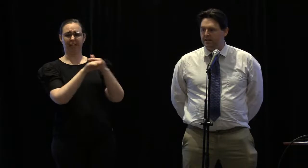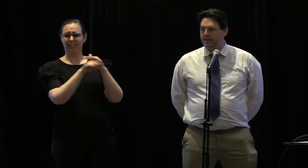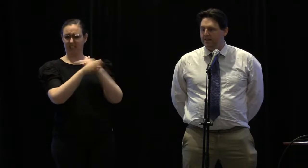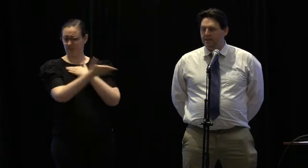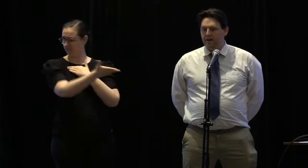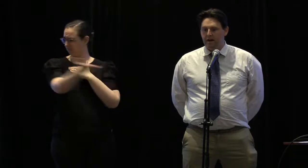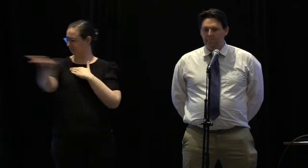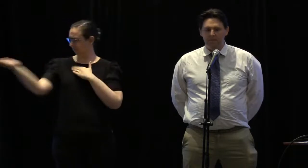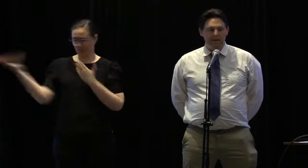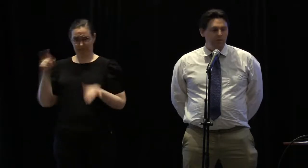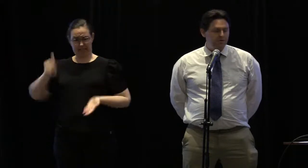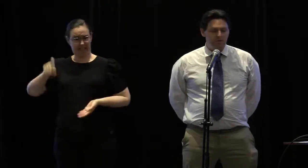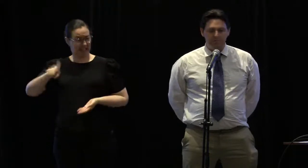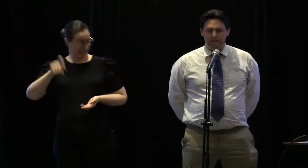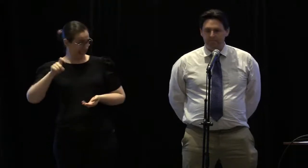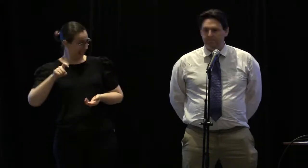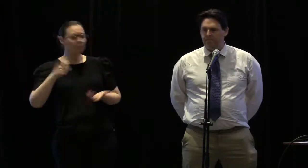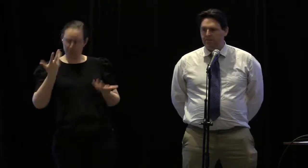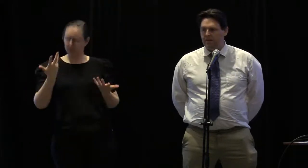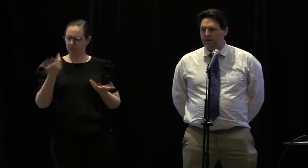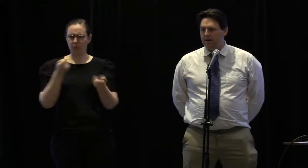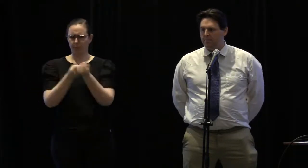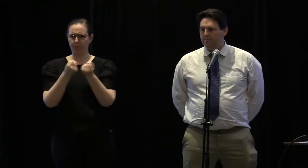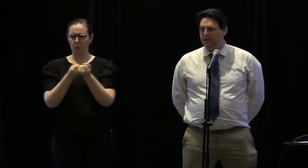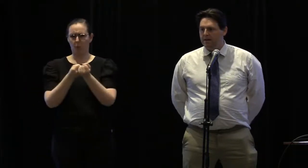supports in British Columbia.